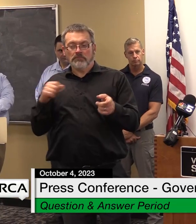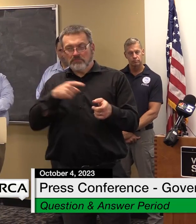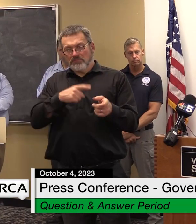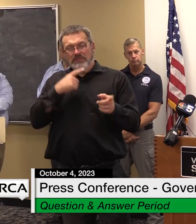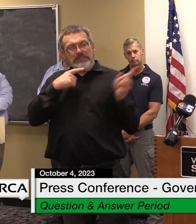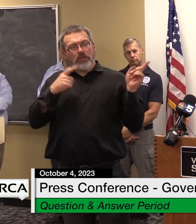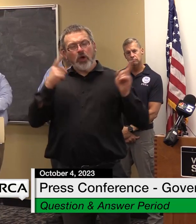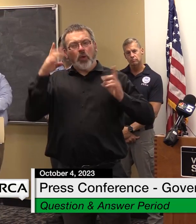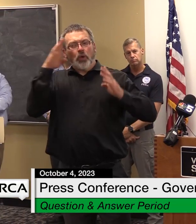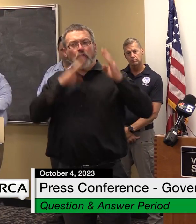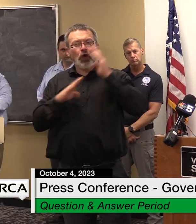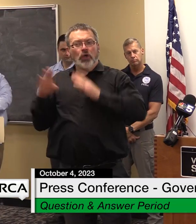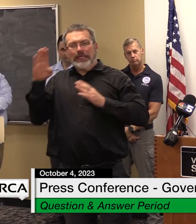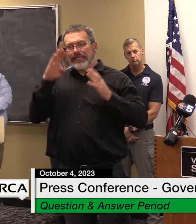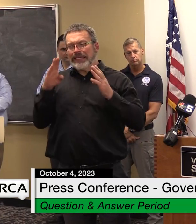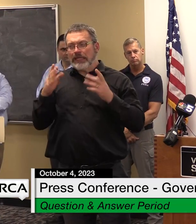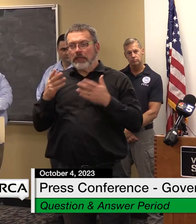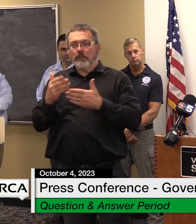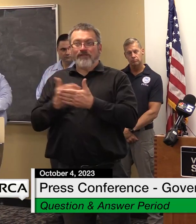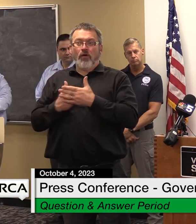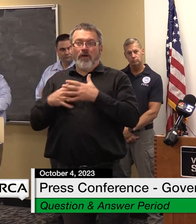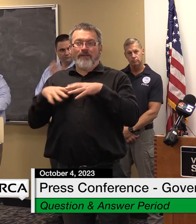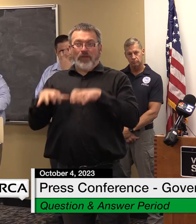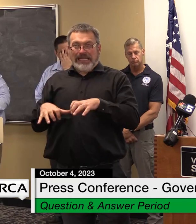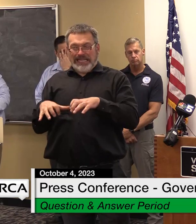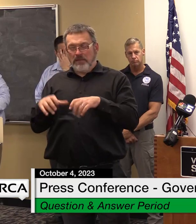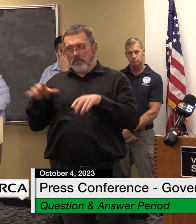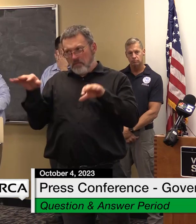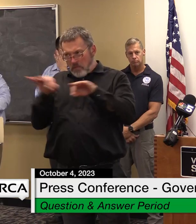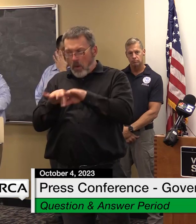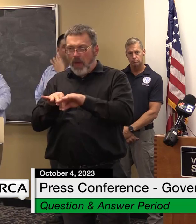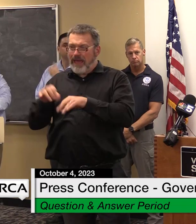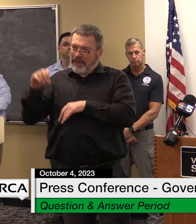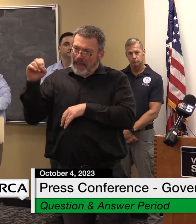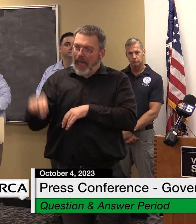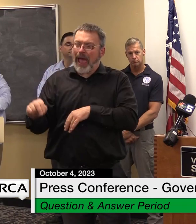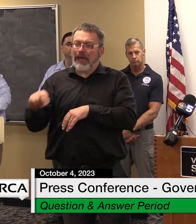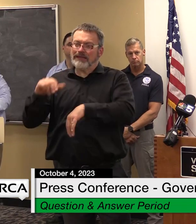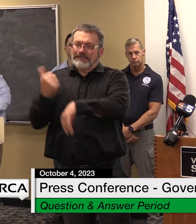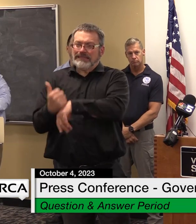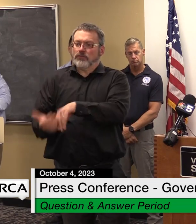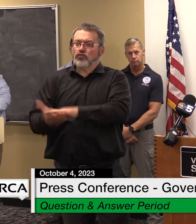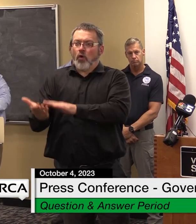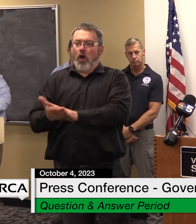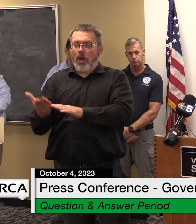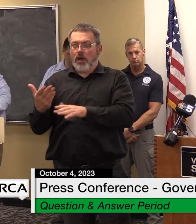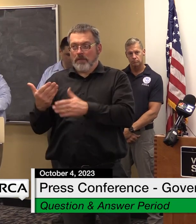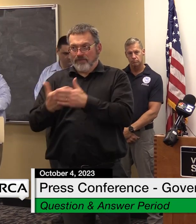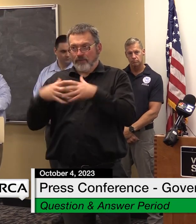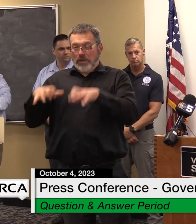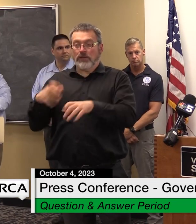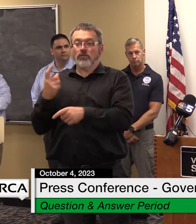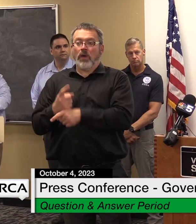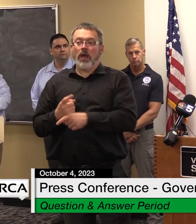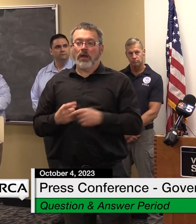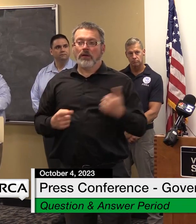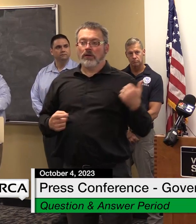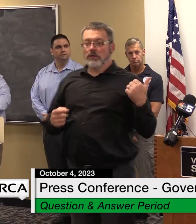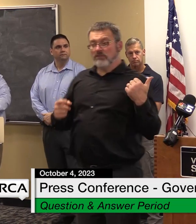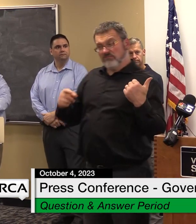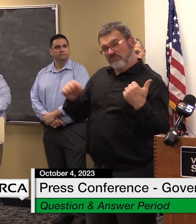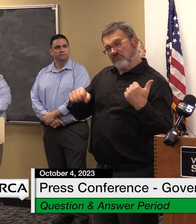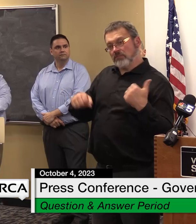Will we make sure that everyone has heat before the winter, right? Are you confident that that will be the case,